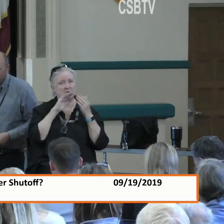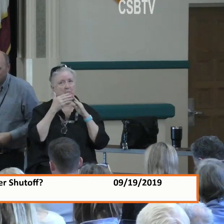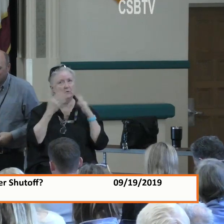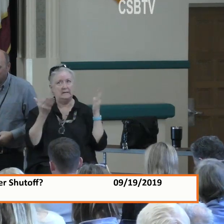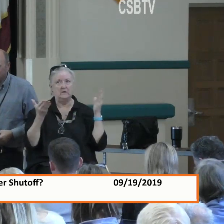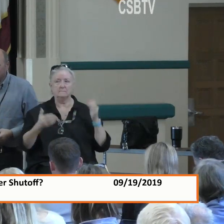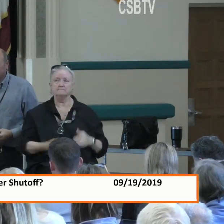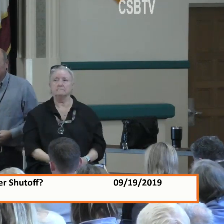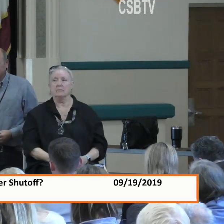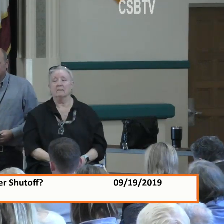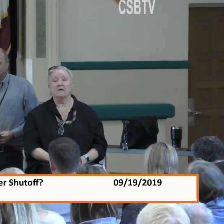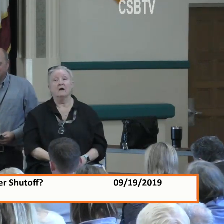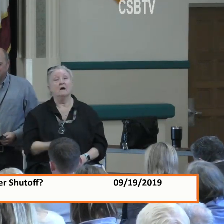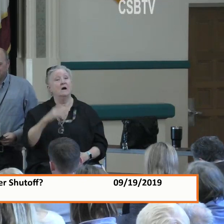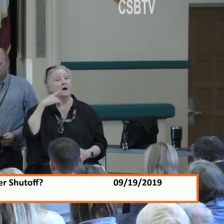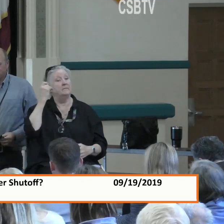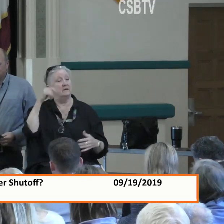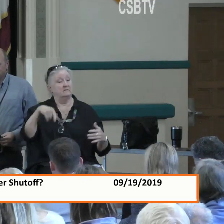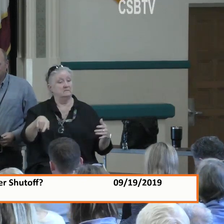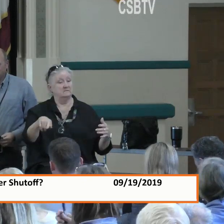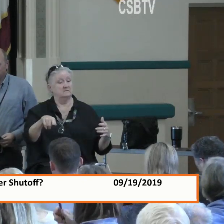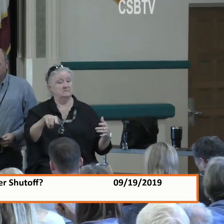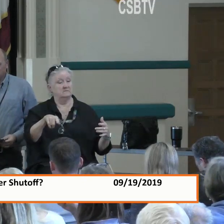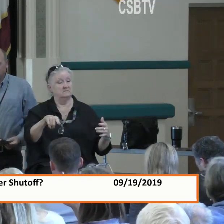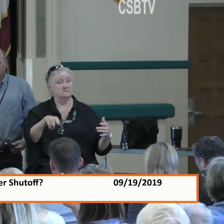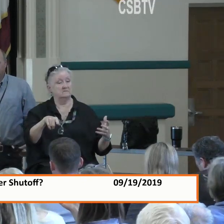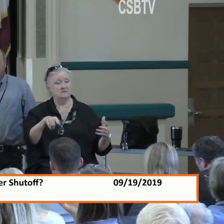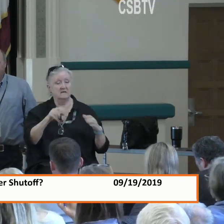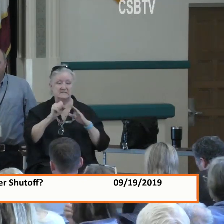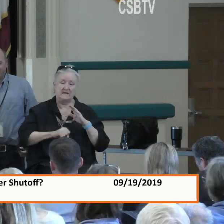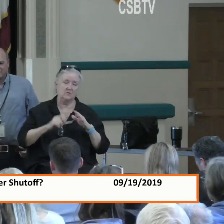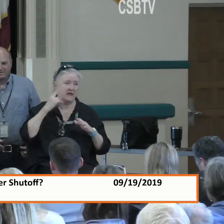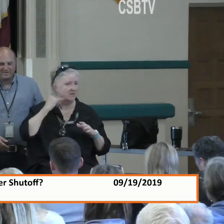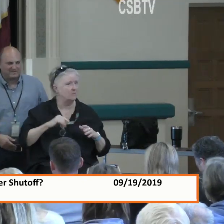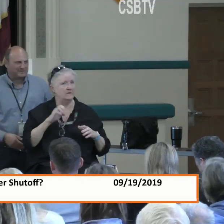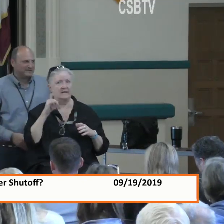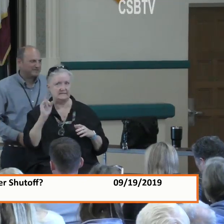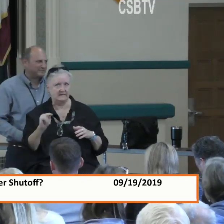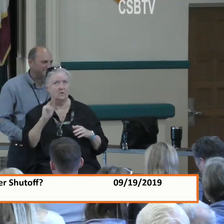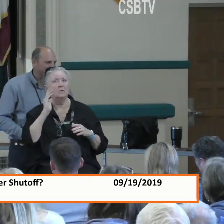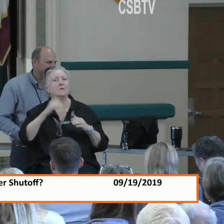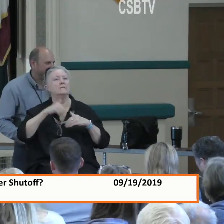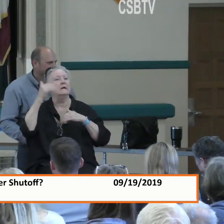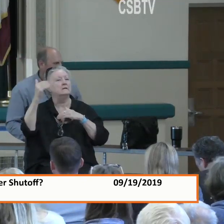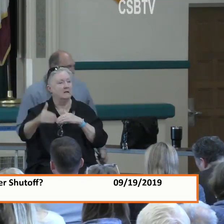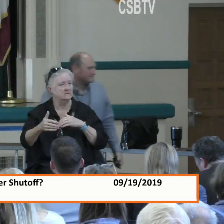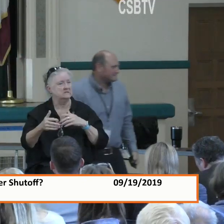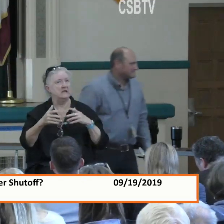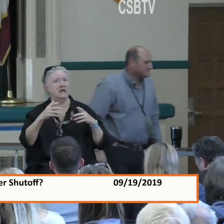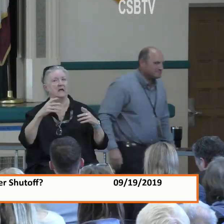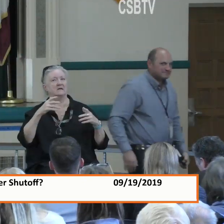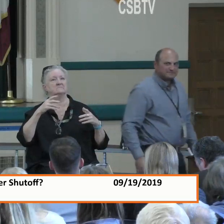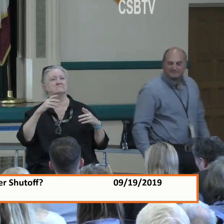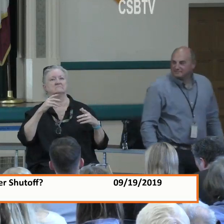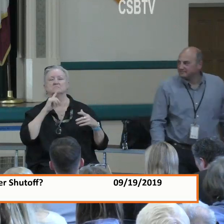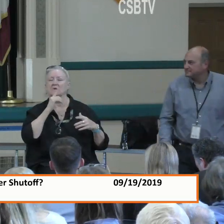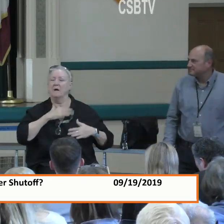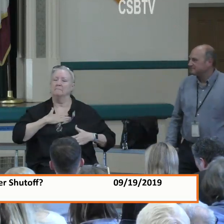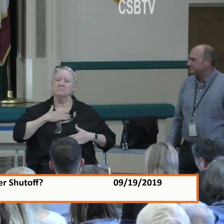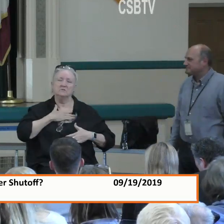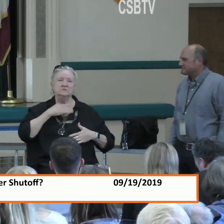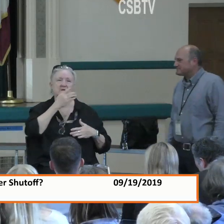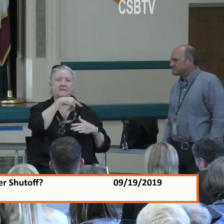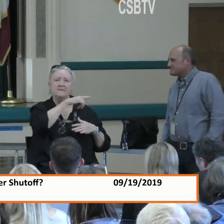community. And because Southern California Edison will be next, and we really appreciate